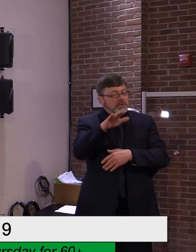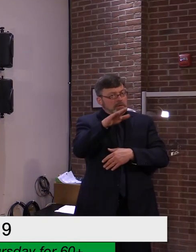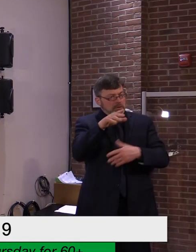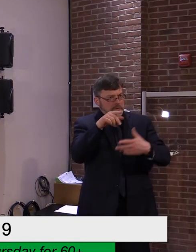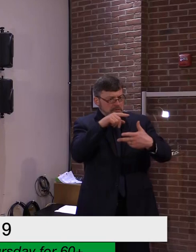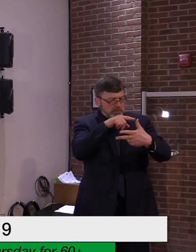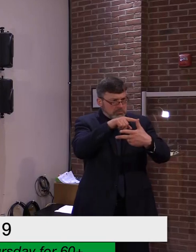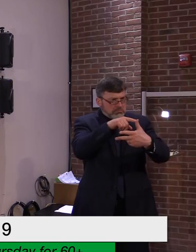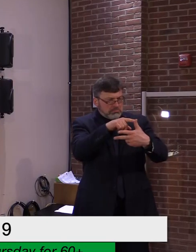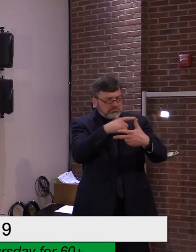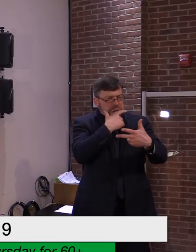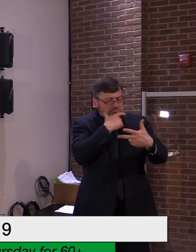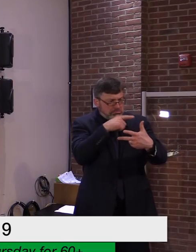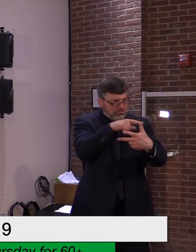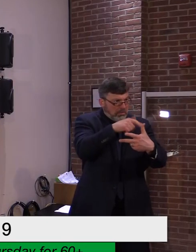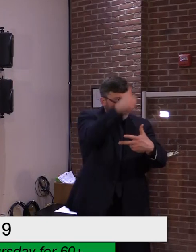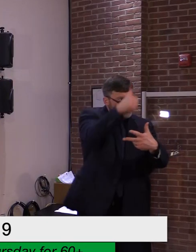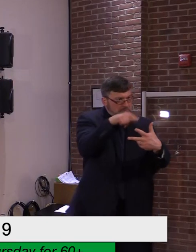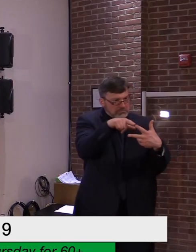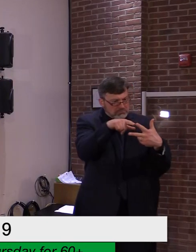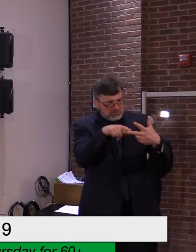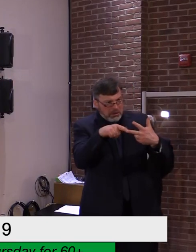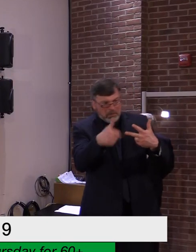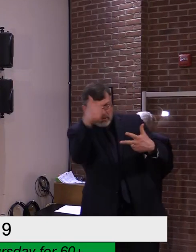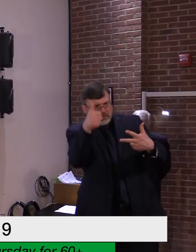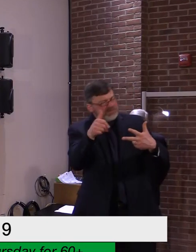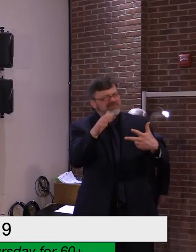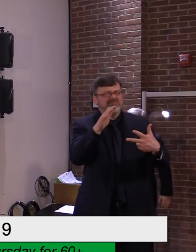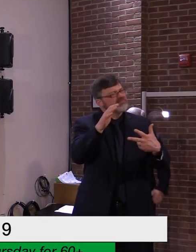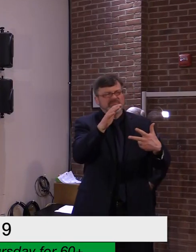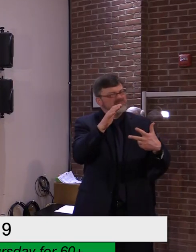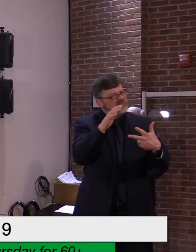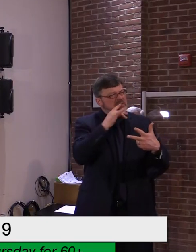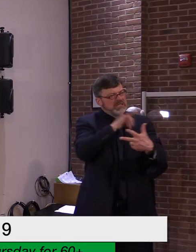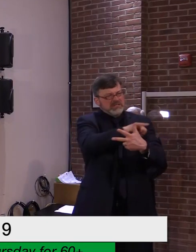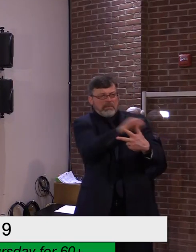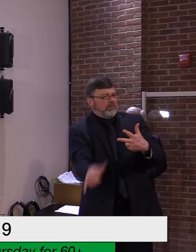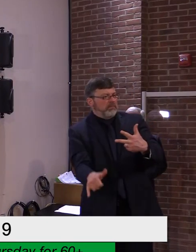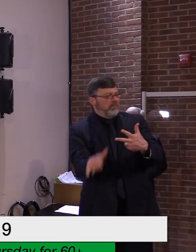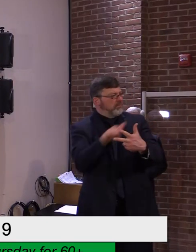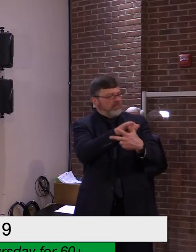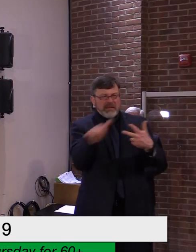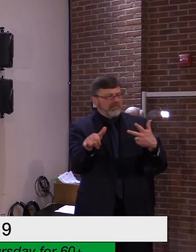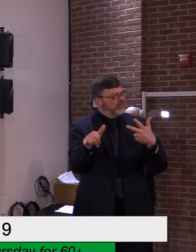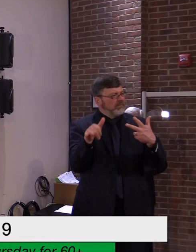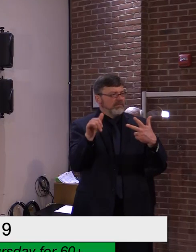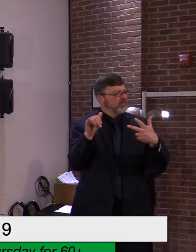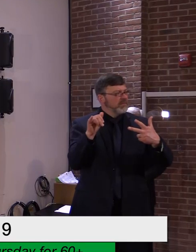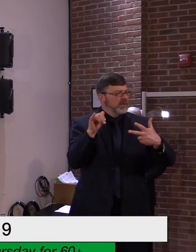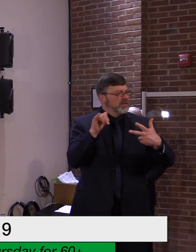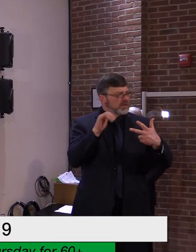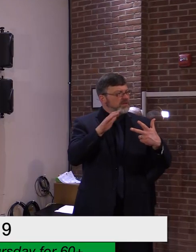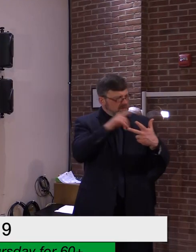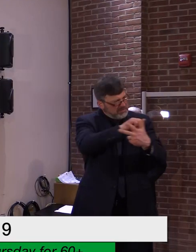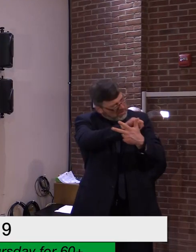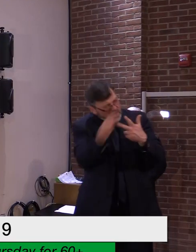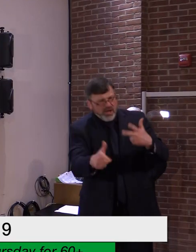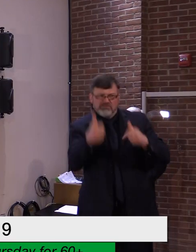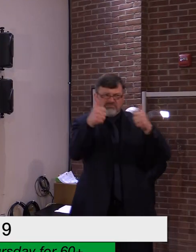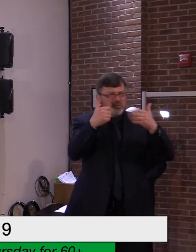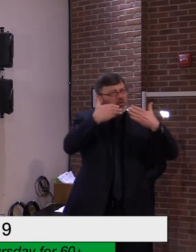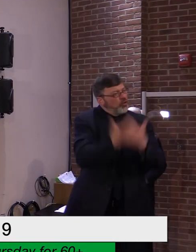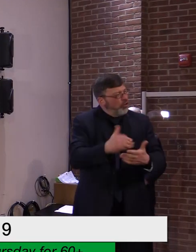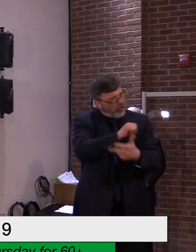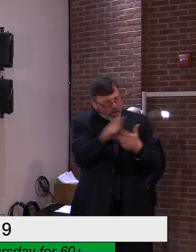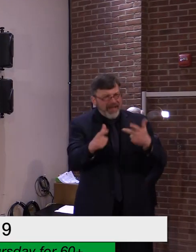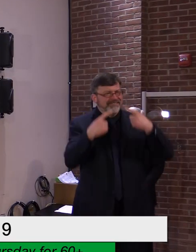now. It's okay to ask questions, to learn more about the vaccines that are available, but while this